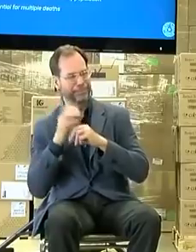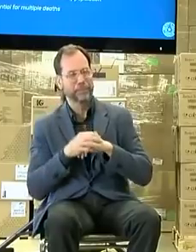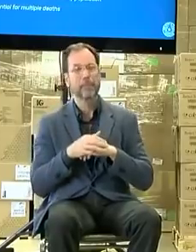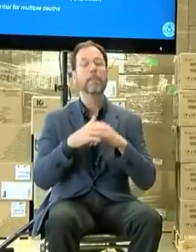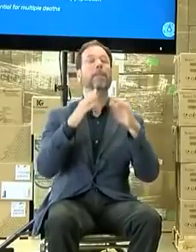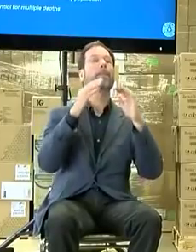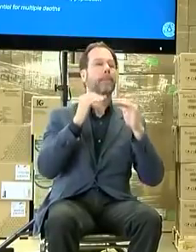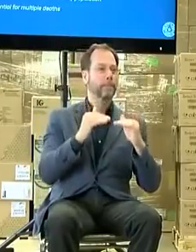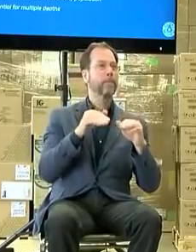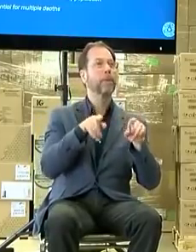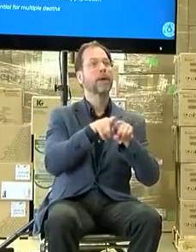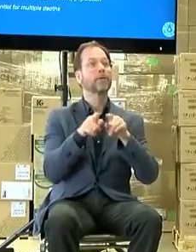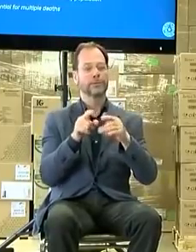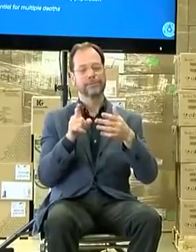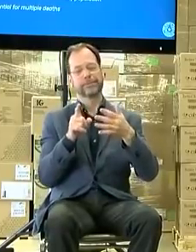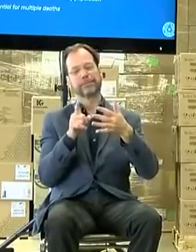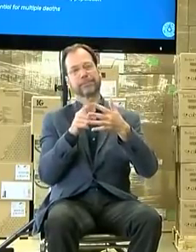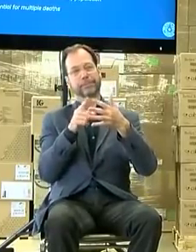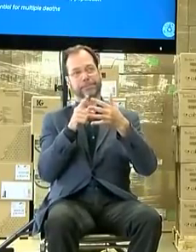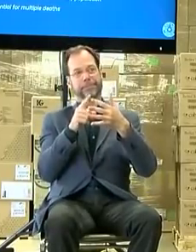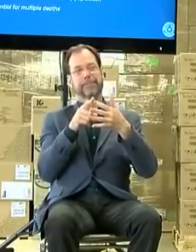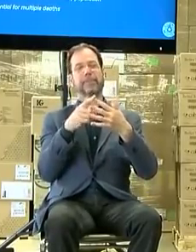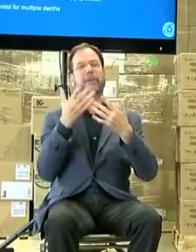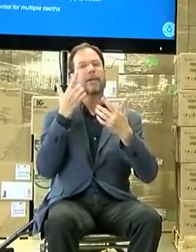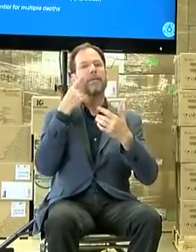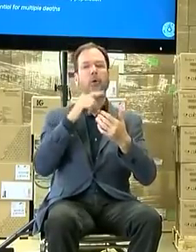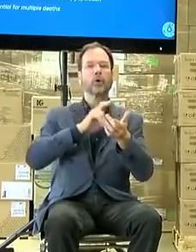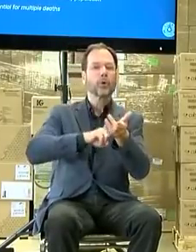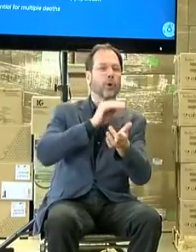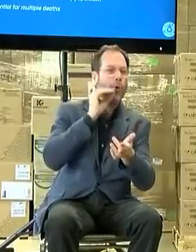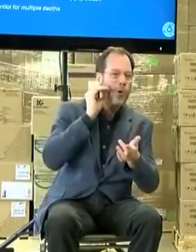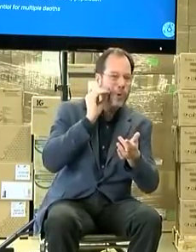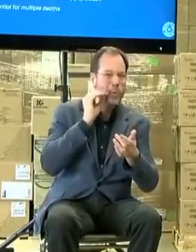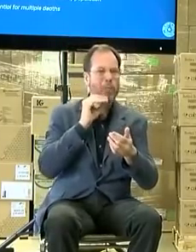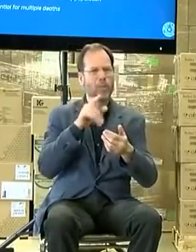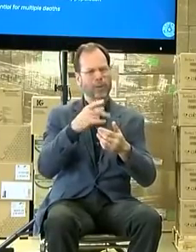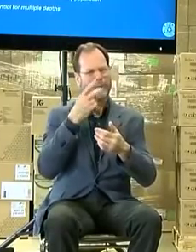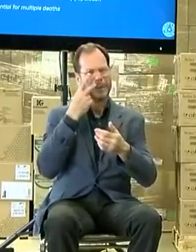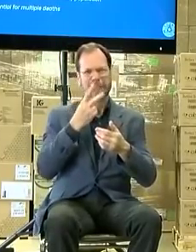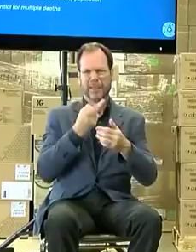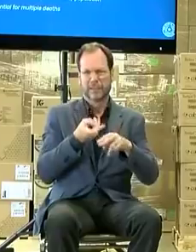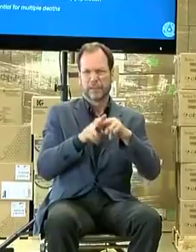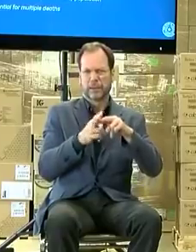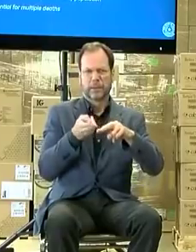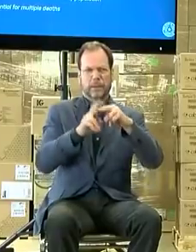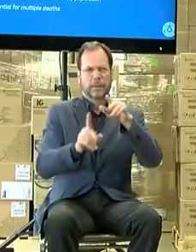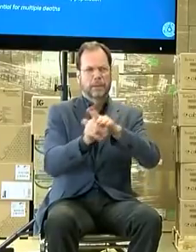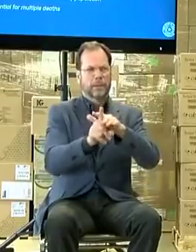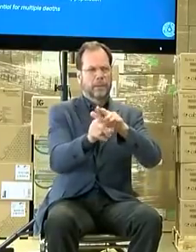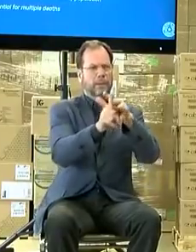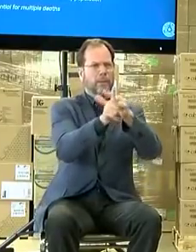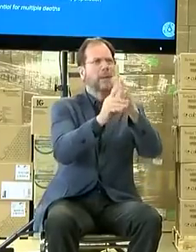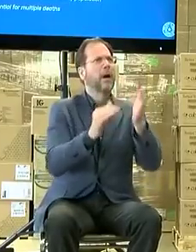healthcare facilities that would include long-term care facilities where we saw an emerging outbreak. So in other words, a nursing home